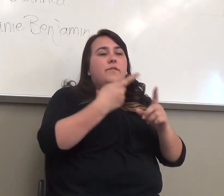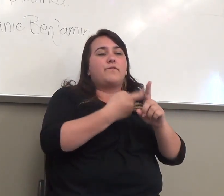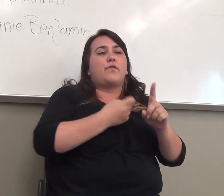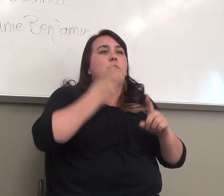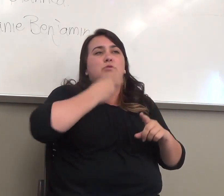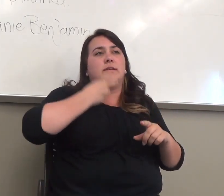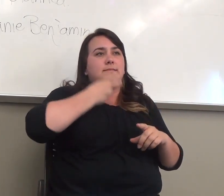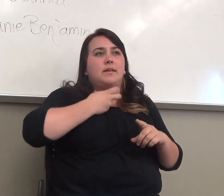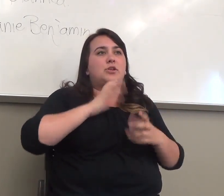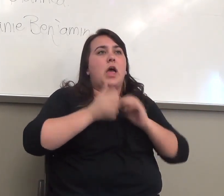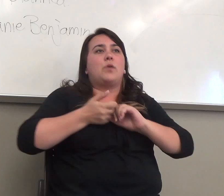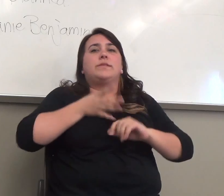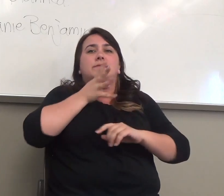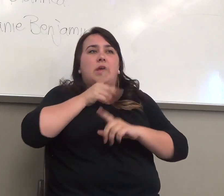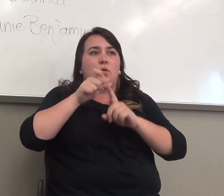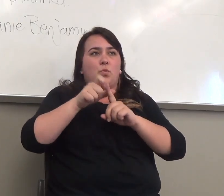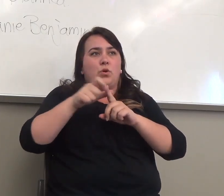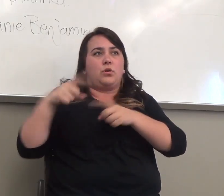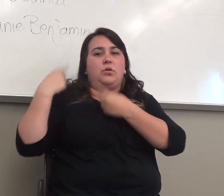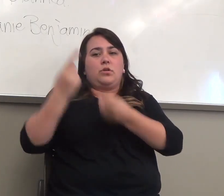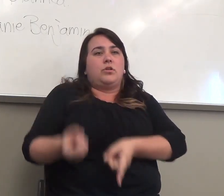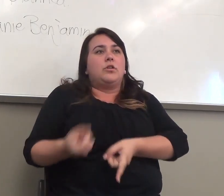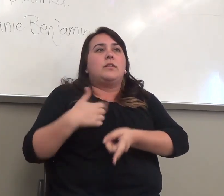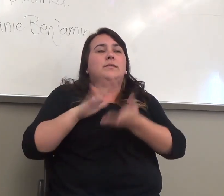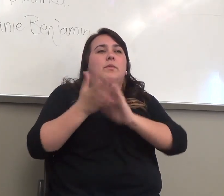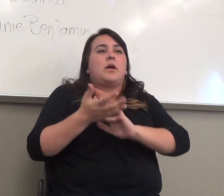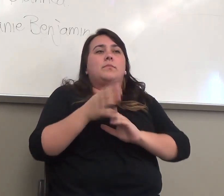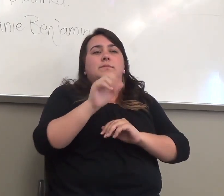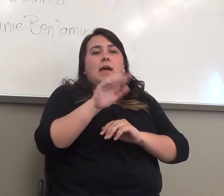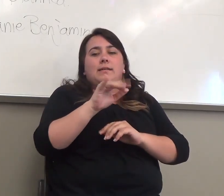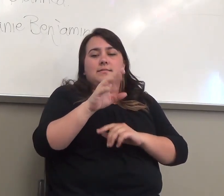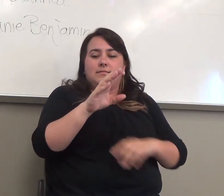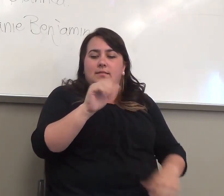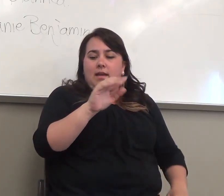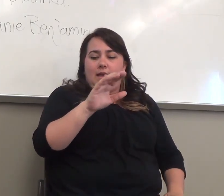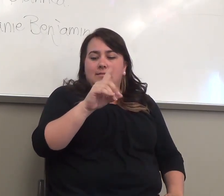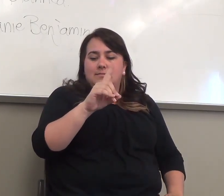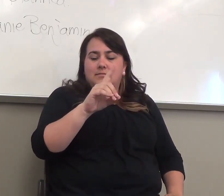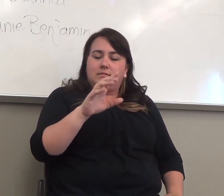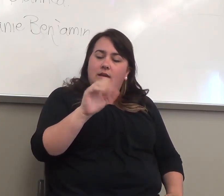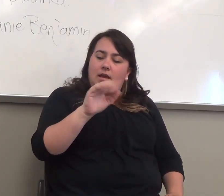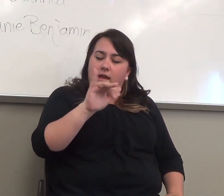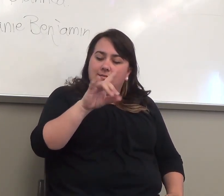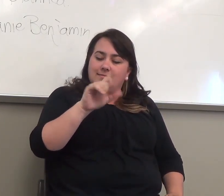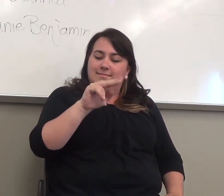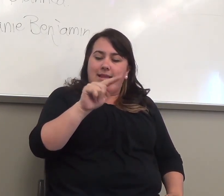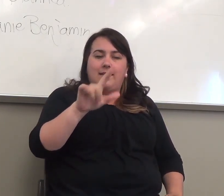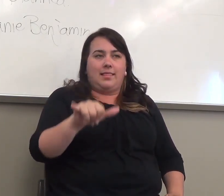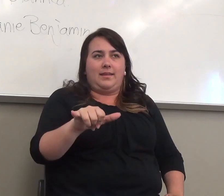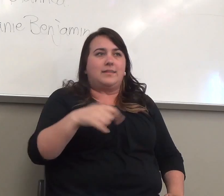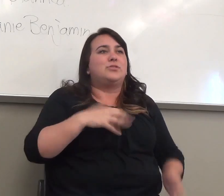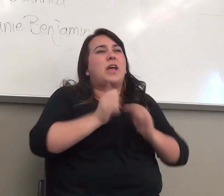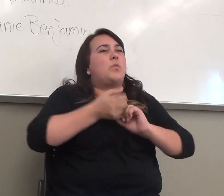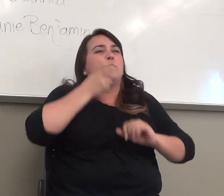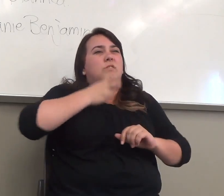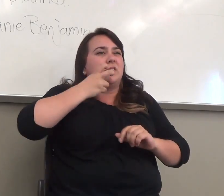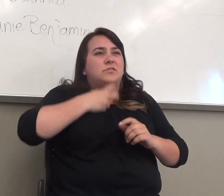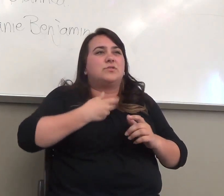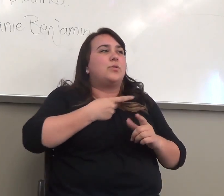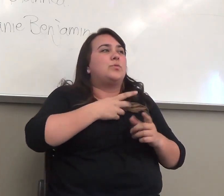there's no, it's just like these, and the other ones, you just wouldn't use this. This is just an incorrect spelling,